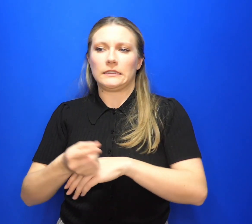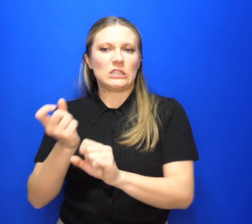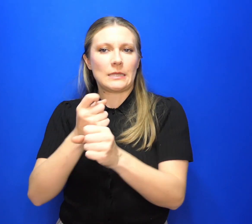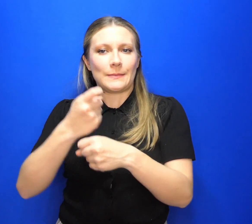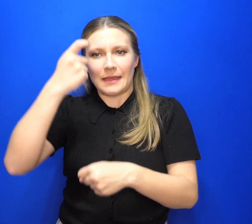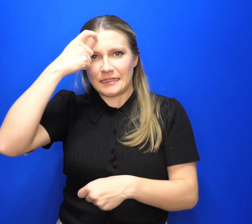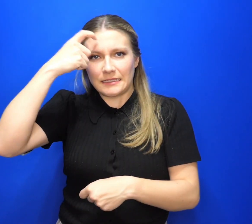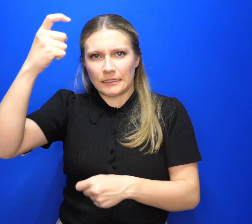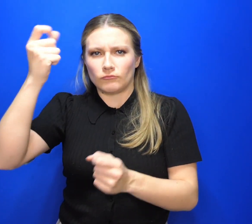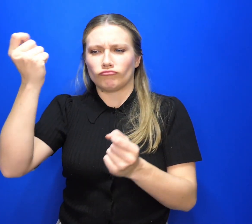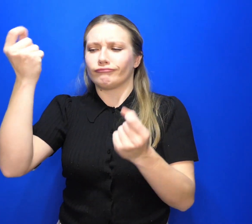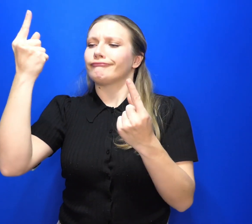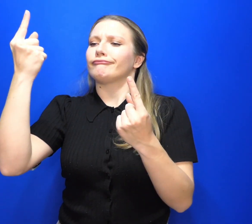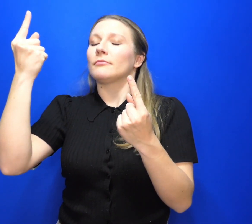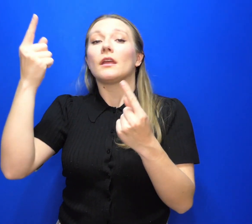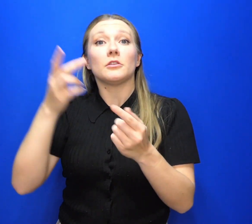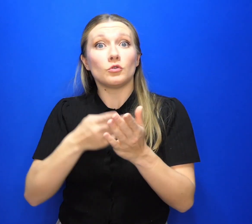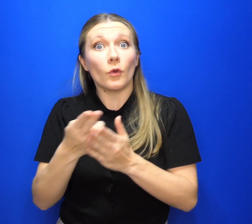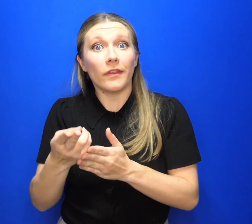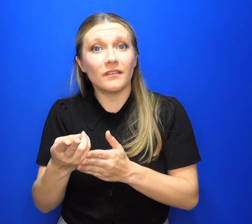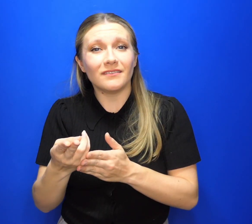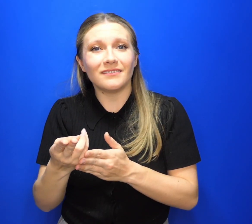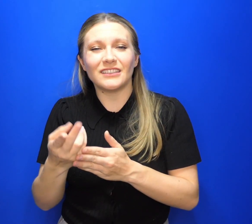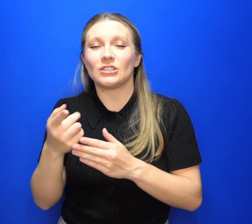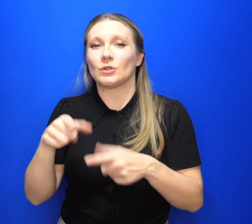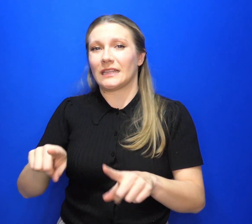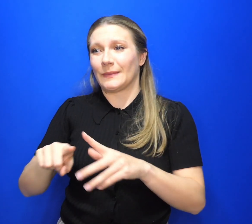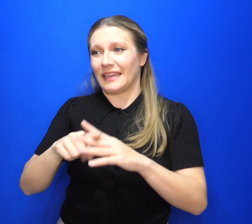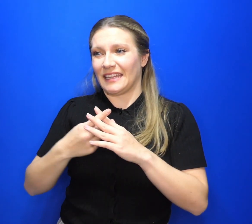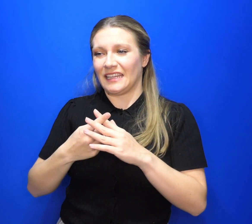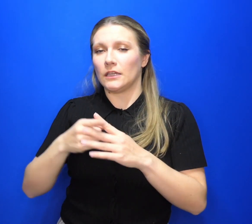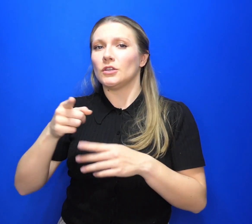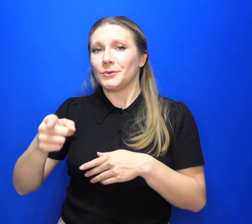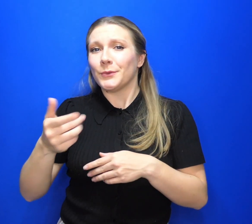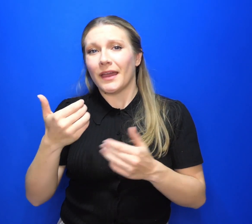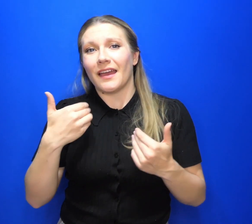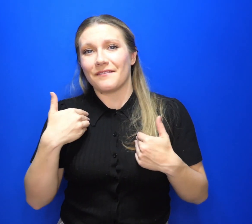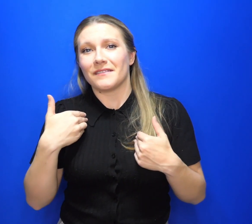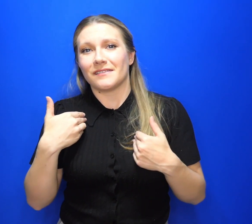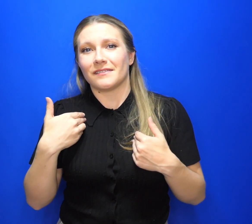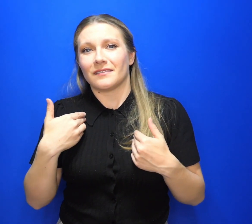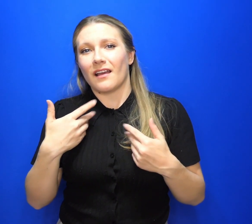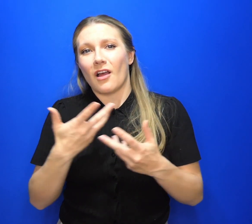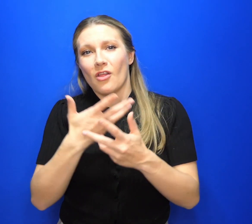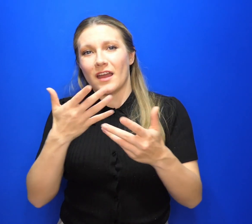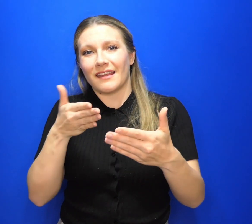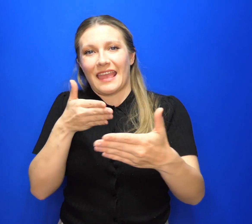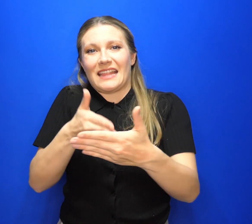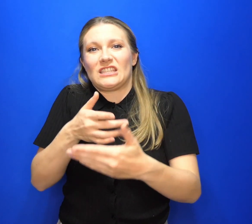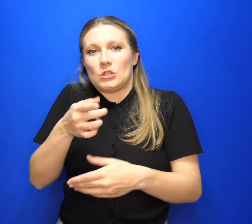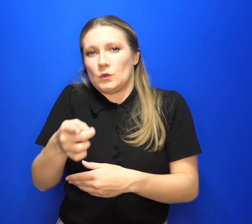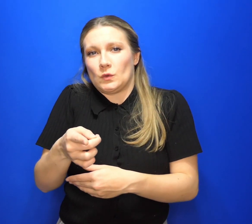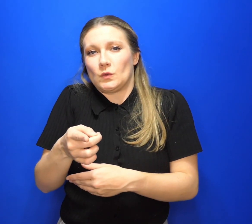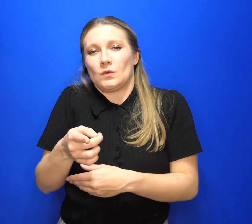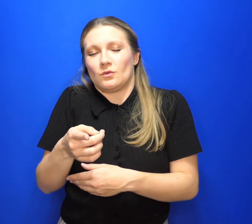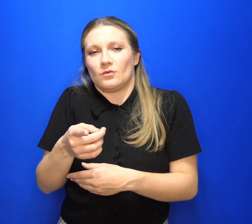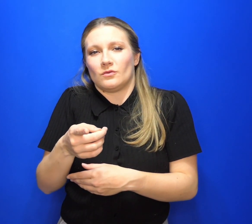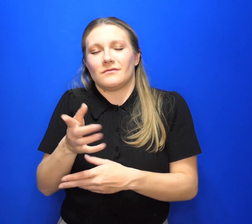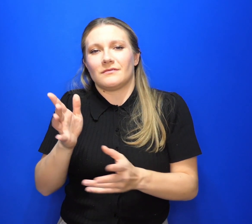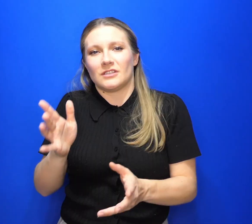it. And the truth is that, in the beginning, you do have more going against you than just understanding that. You have